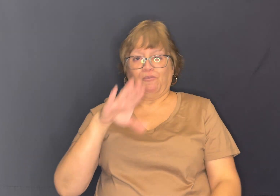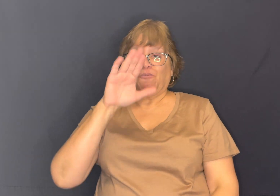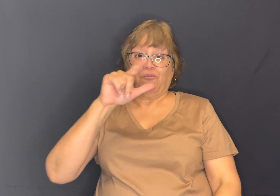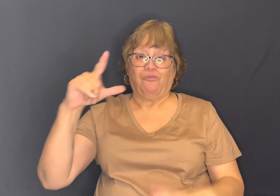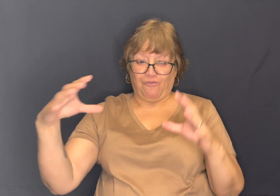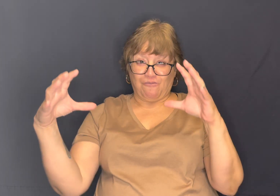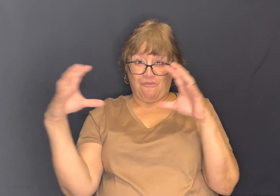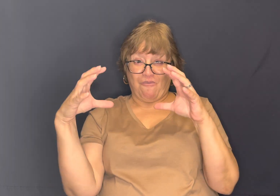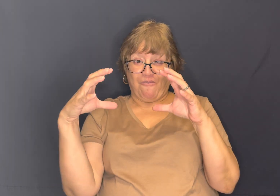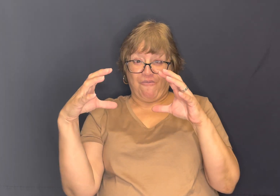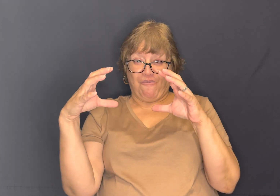ball,